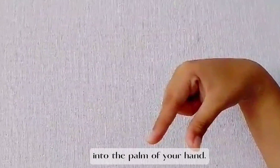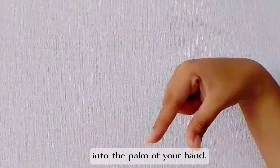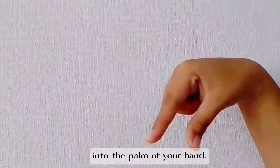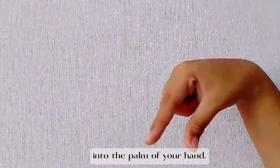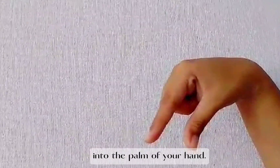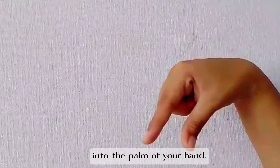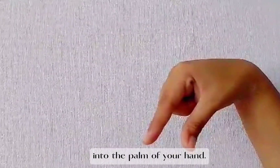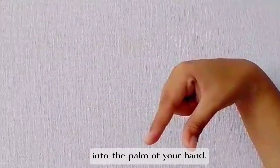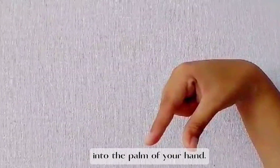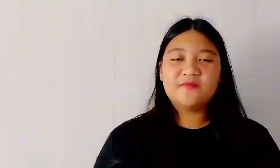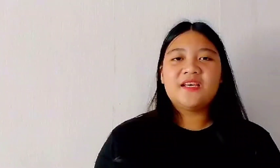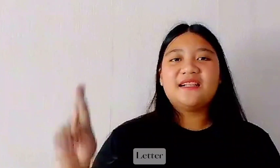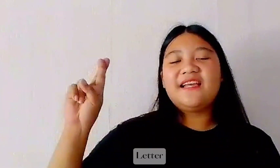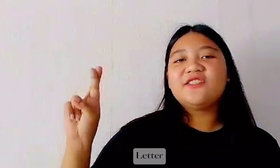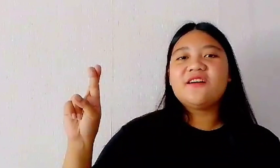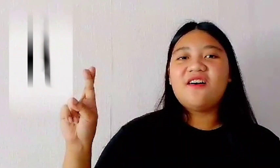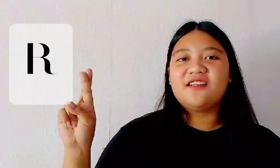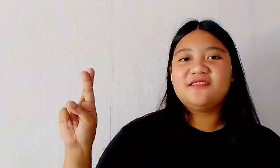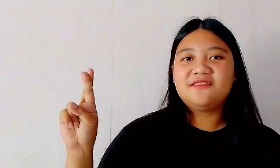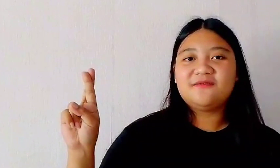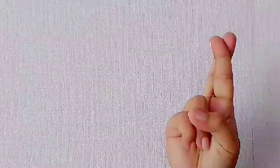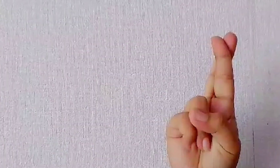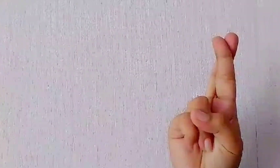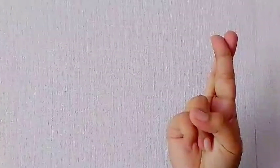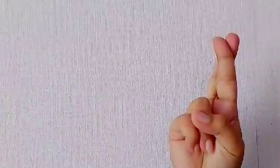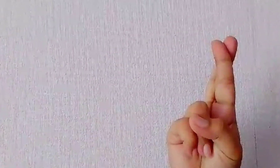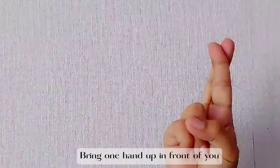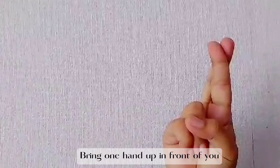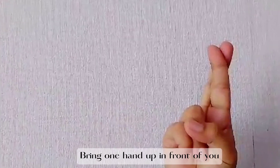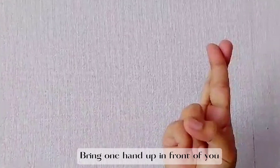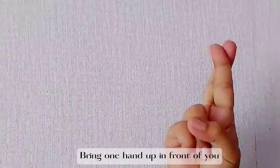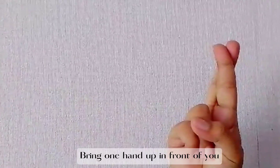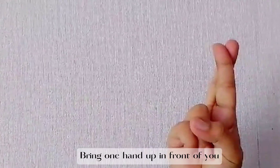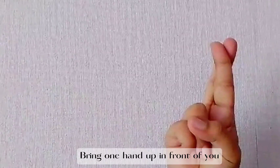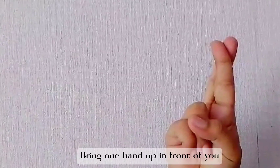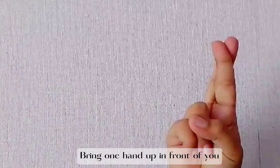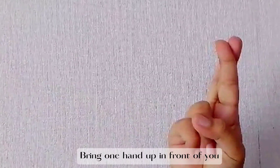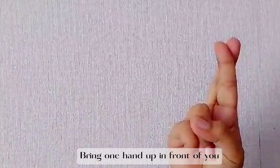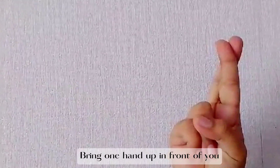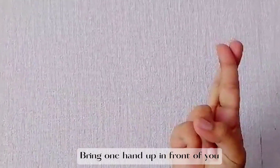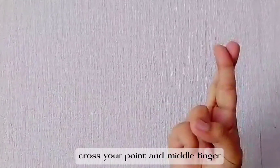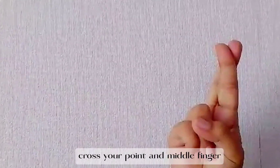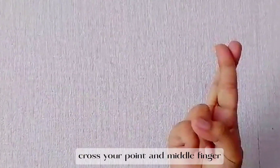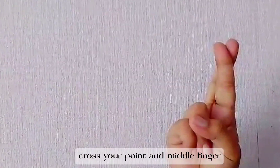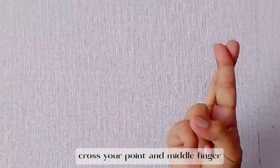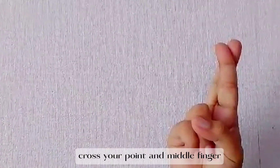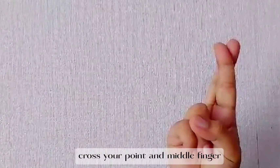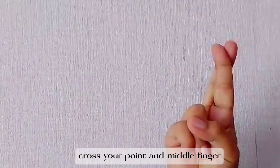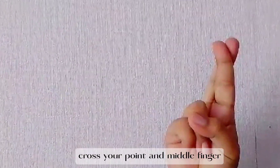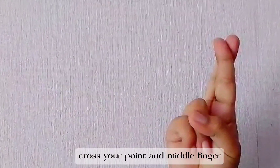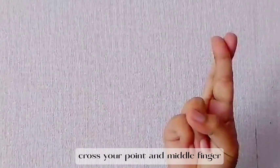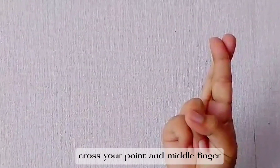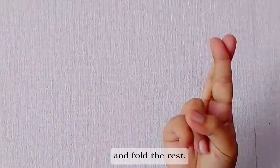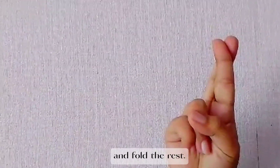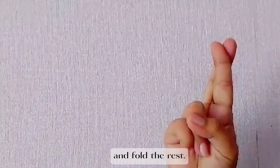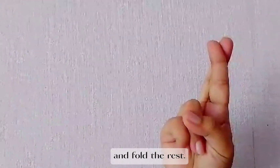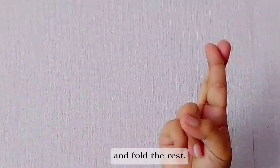palm of your hand. Letter R. Bring one hand up in front of you, cross your point and middle fingers and fold the